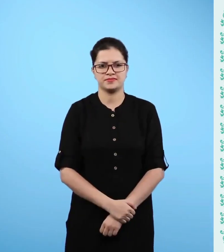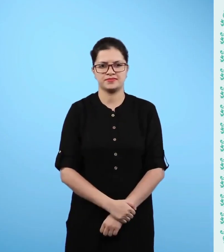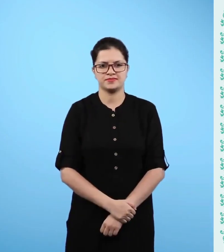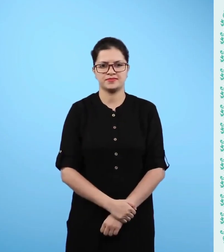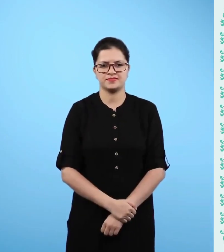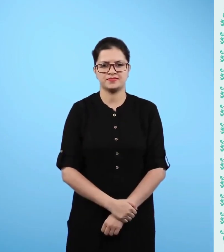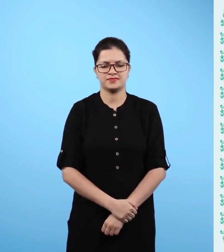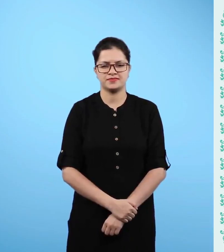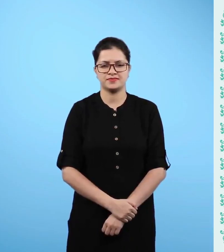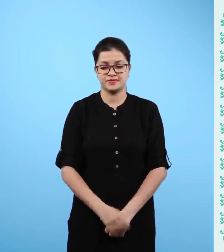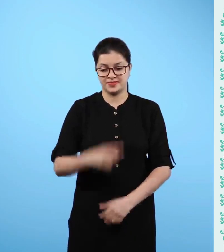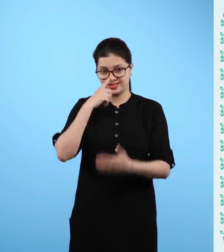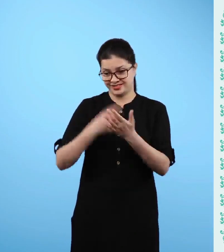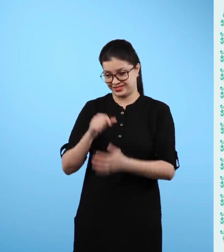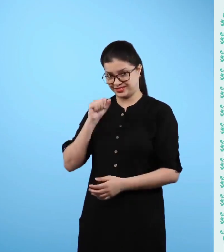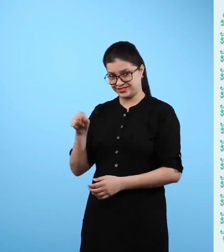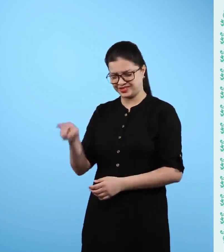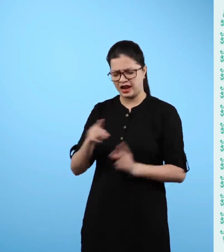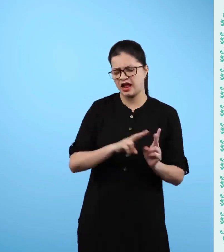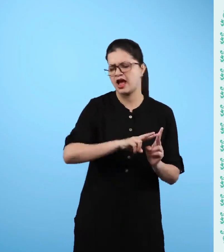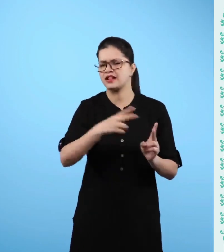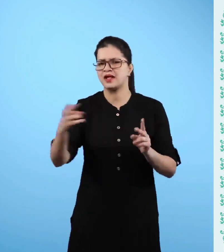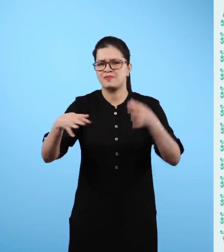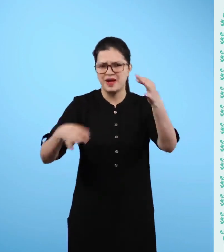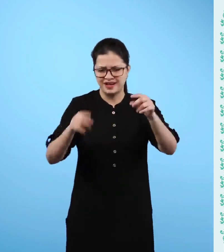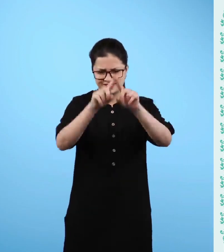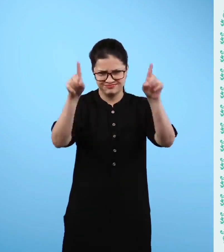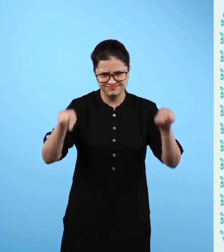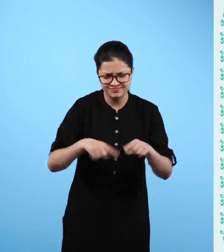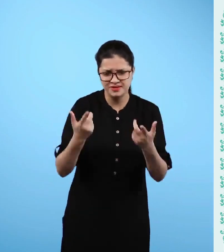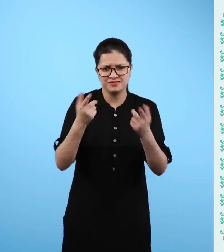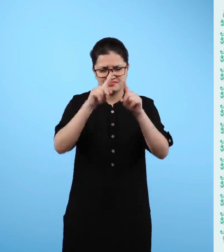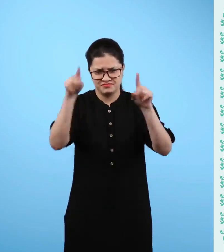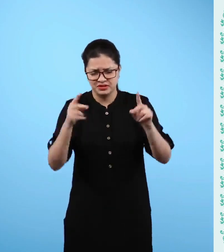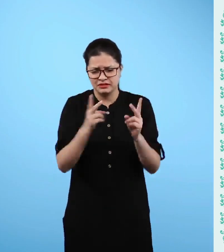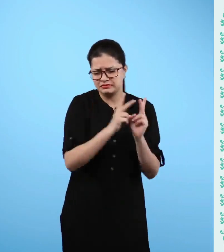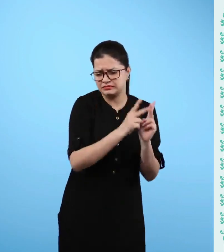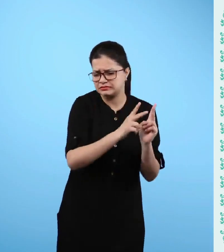shapes will make a box." She made 4 more shapes.